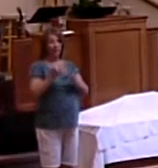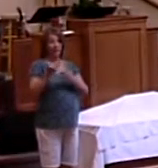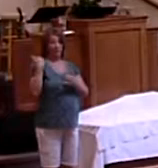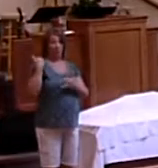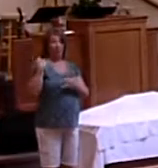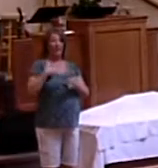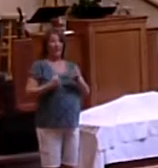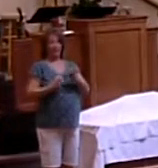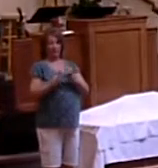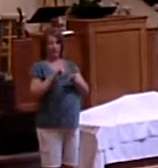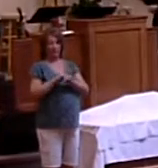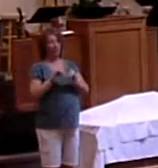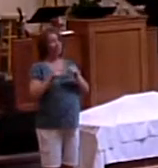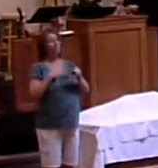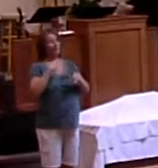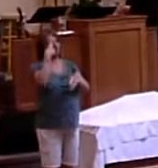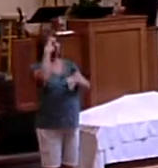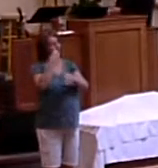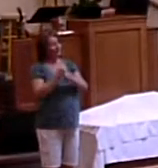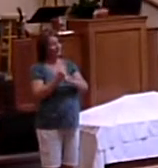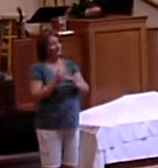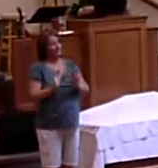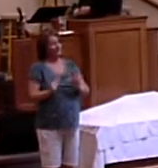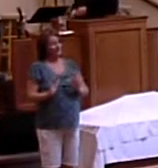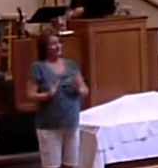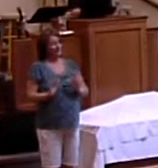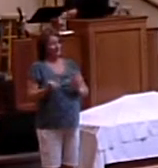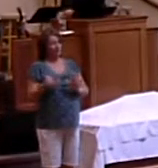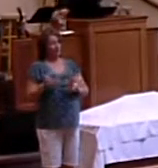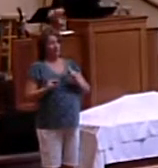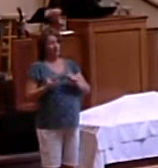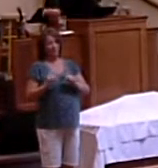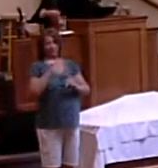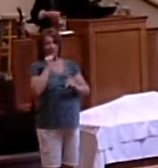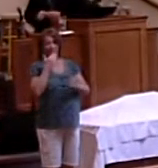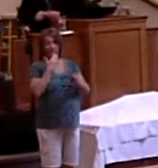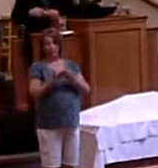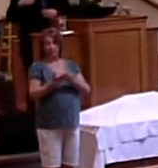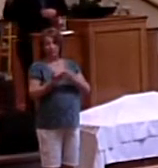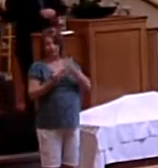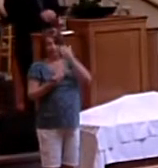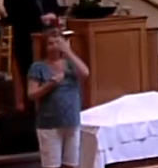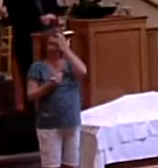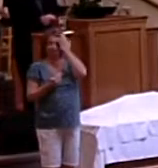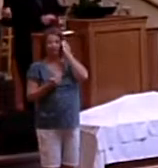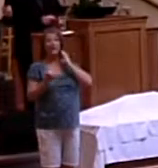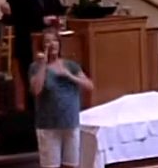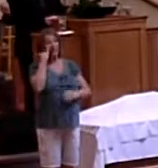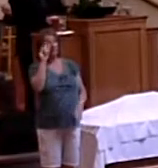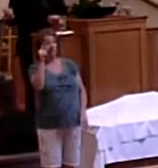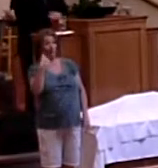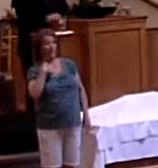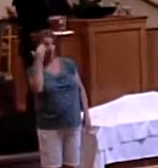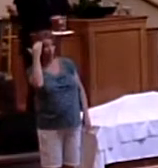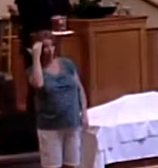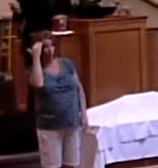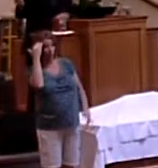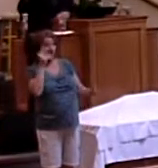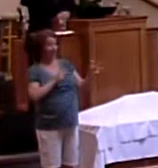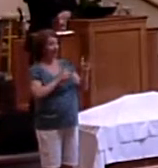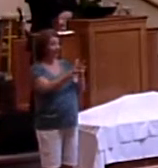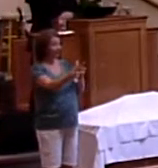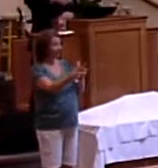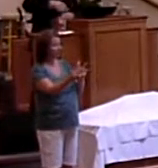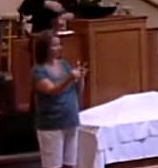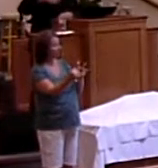support that, but my trust to other people has not been so great. Now, if it's somebody that I know, if I pass, you know, if I put